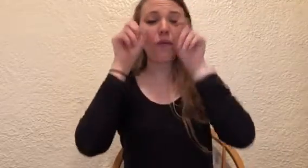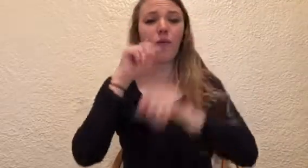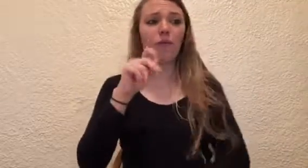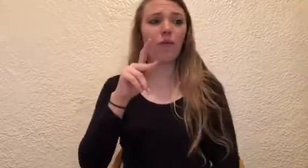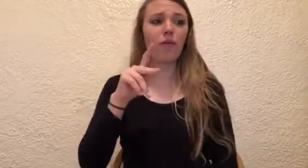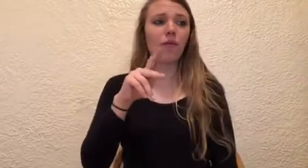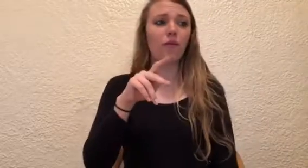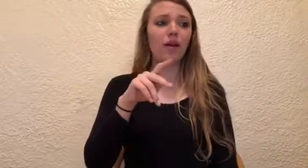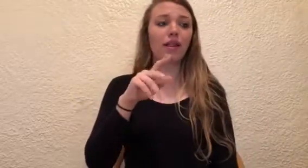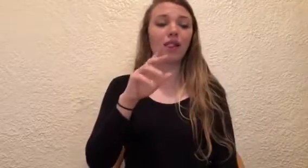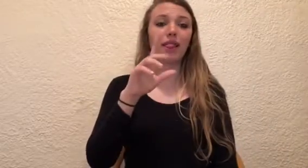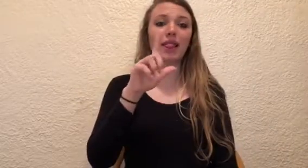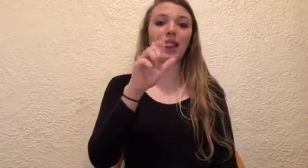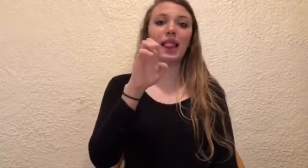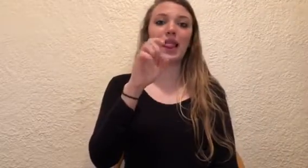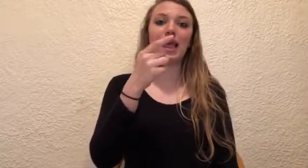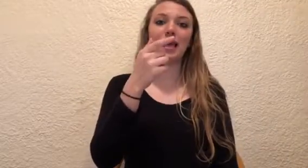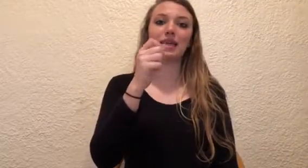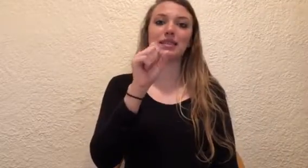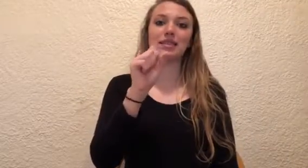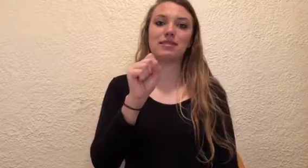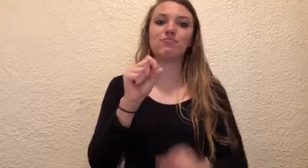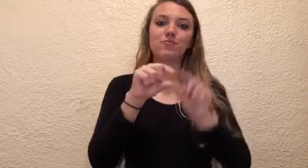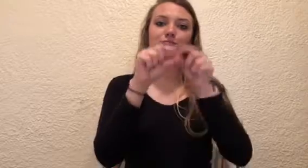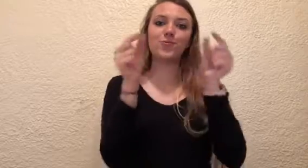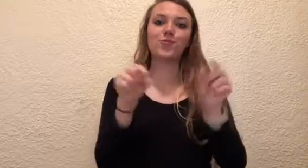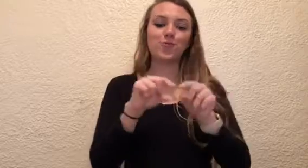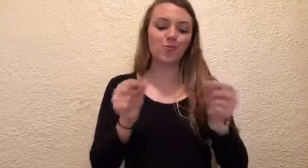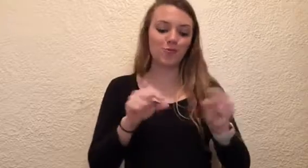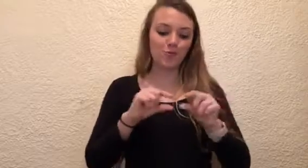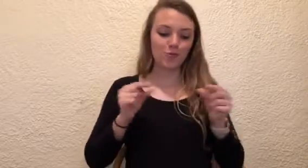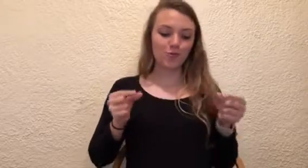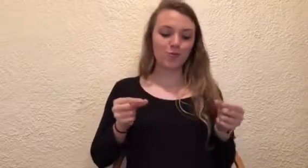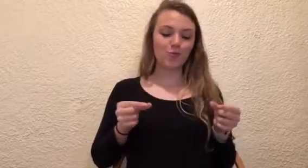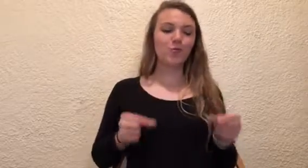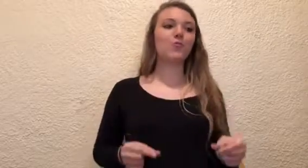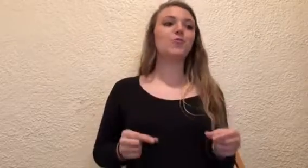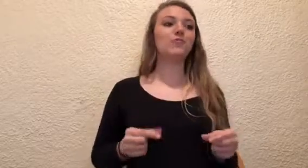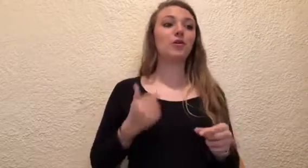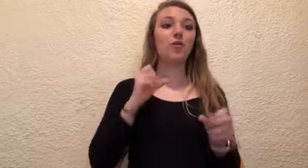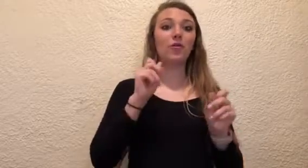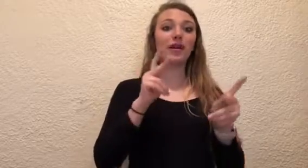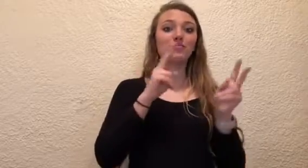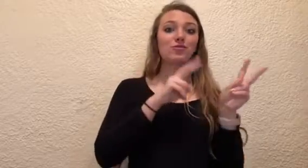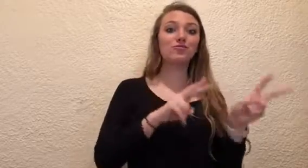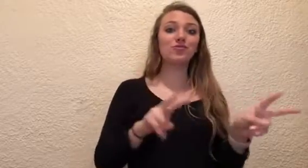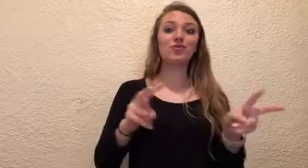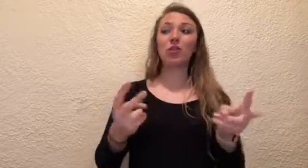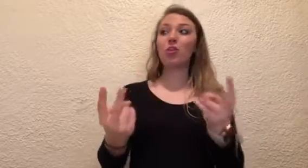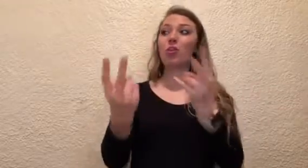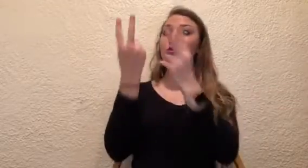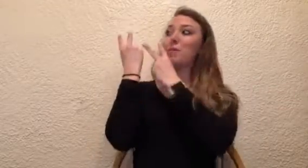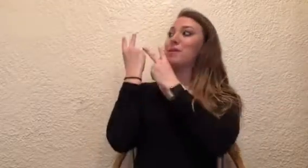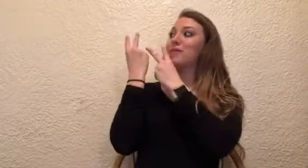It's legs. It's legs? Okay. All right. Well, let's look up here. I would like,